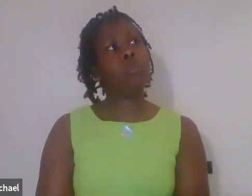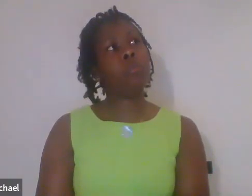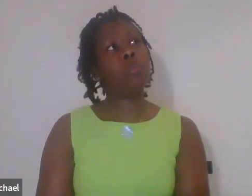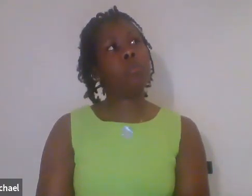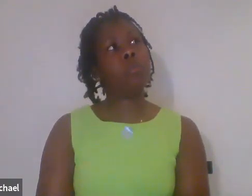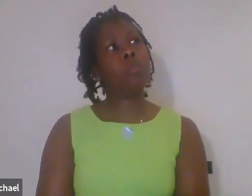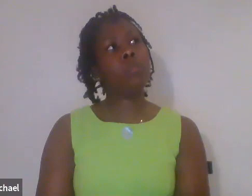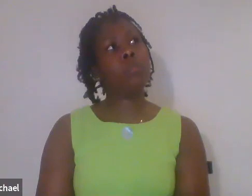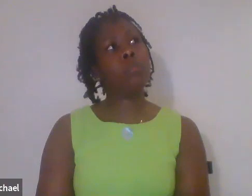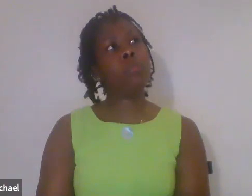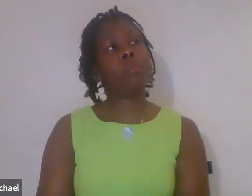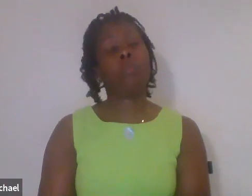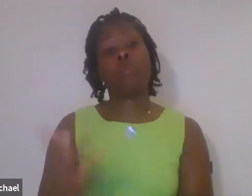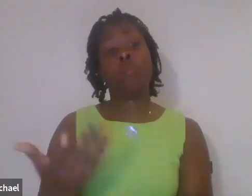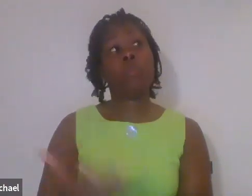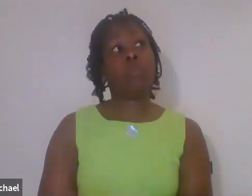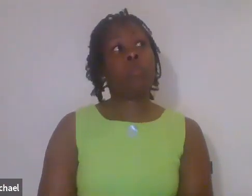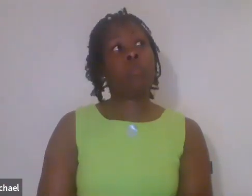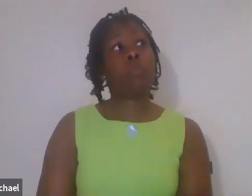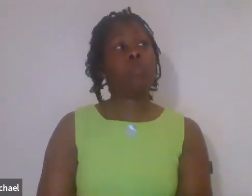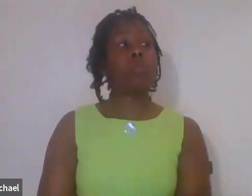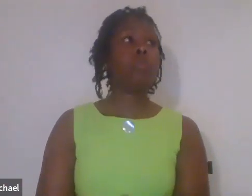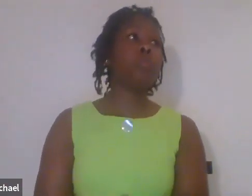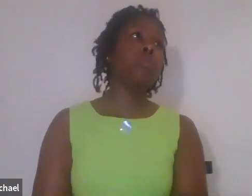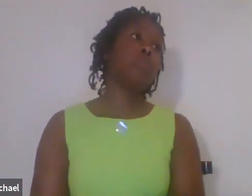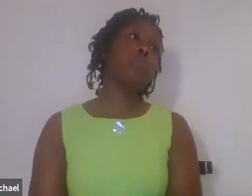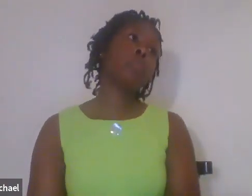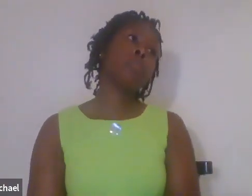their down moments have put them down and they're still stuck there?